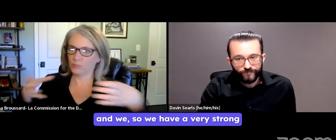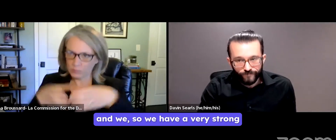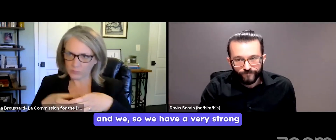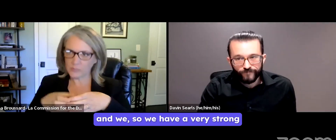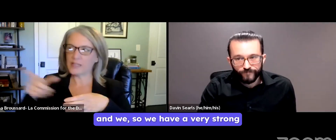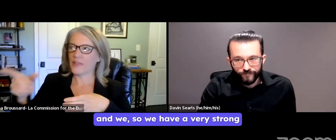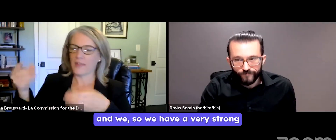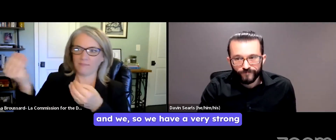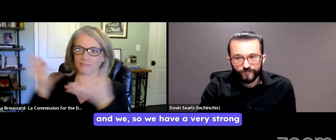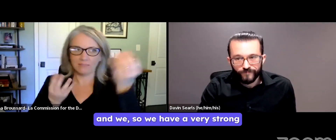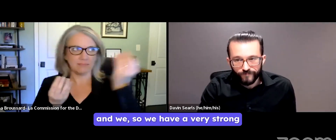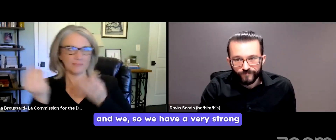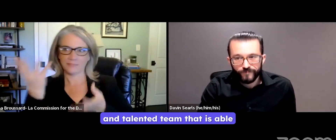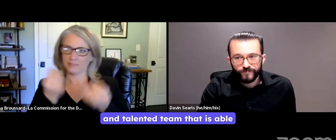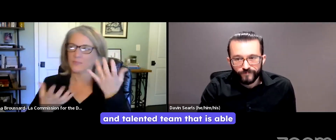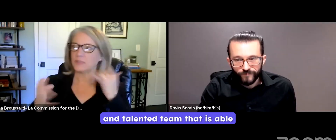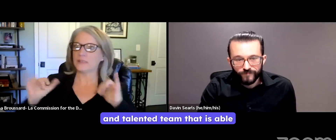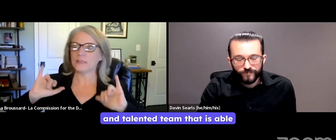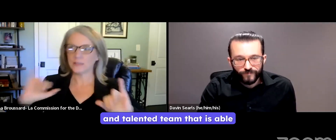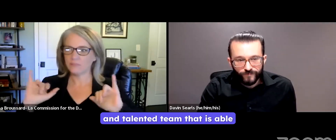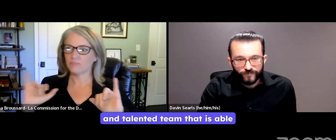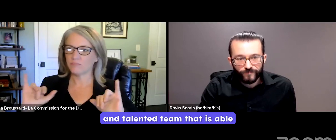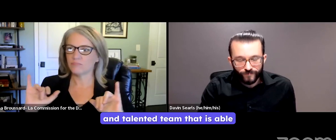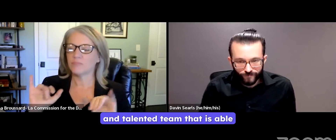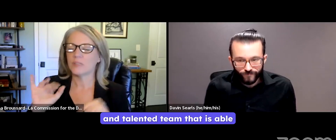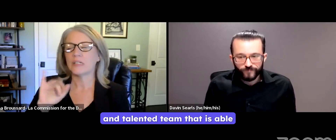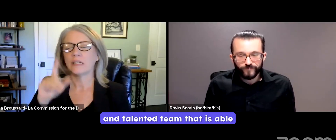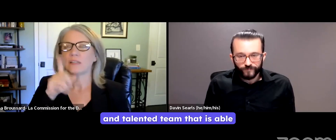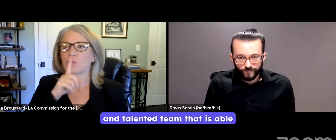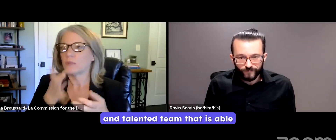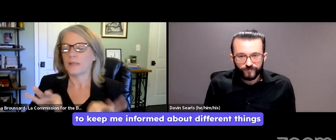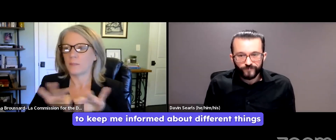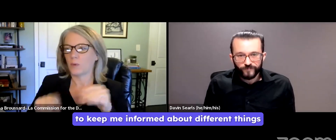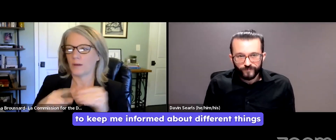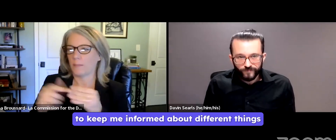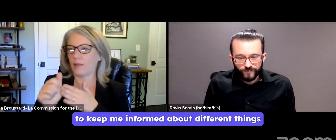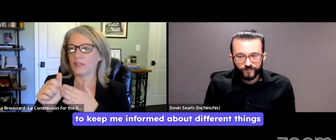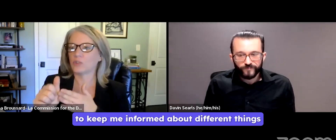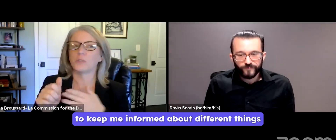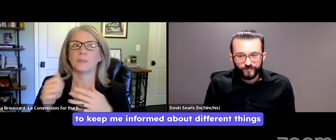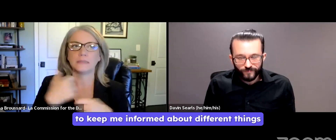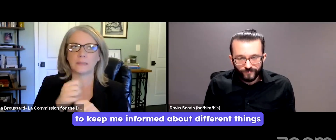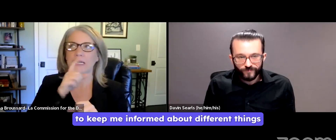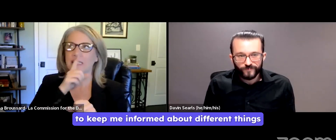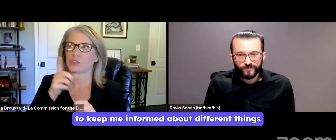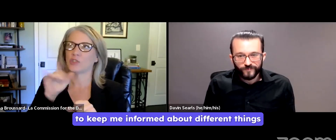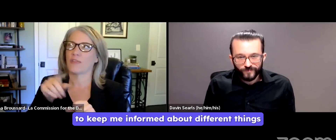And we have a very strong and talented team that is able to keep me informed about different things